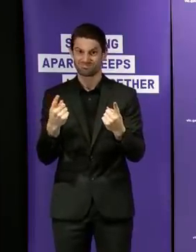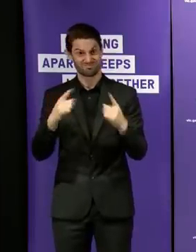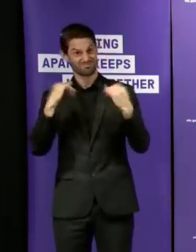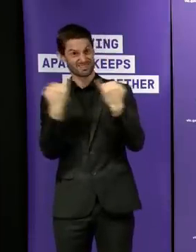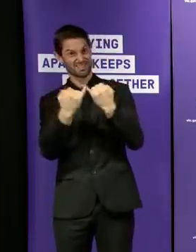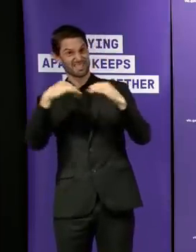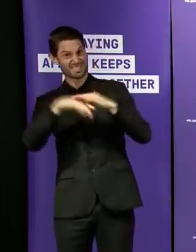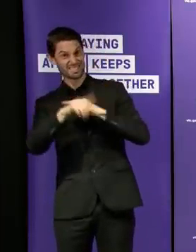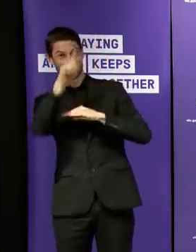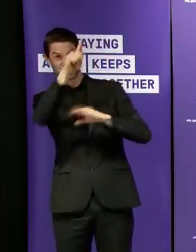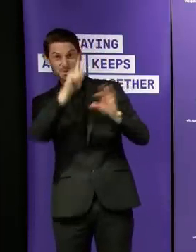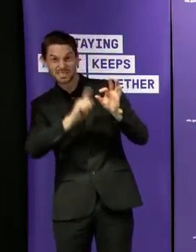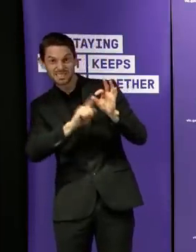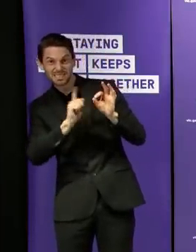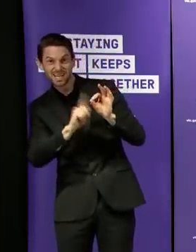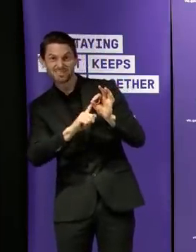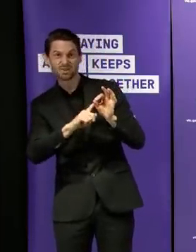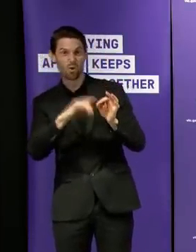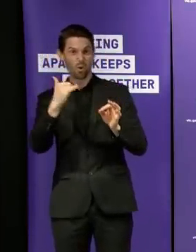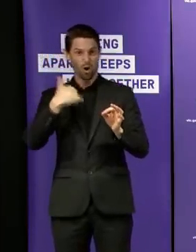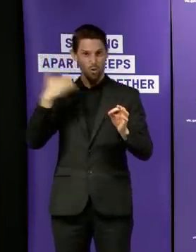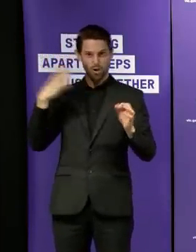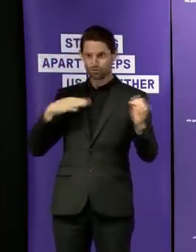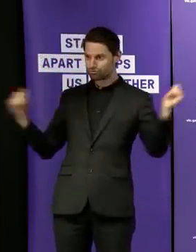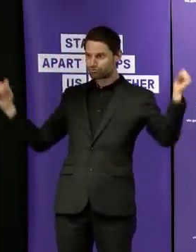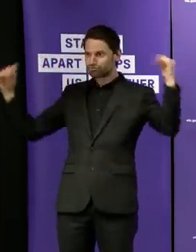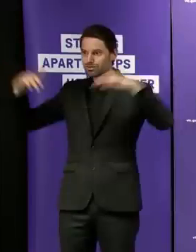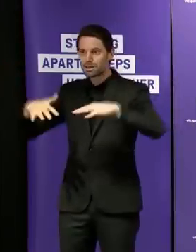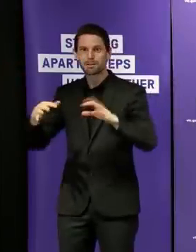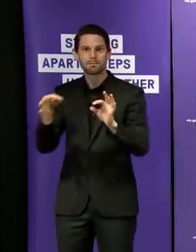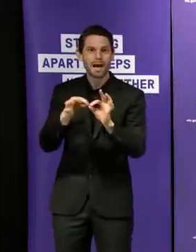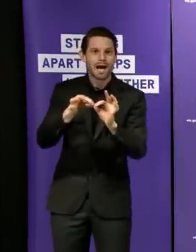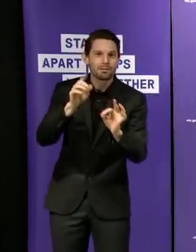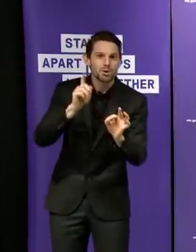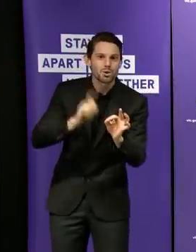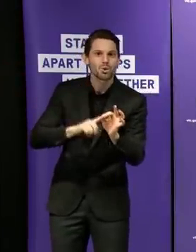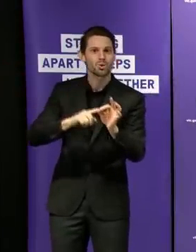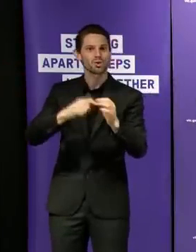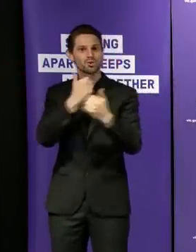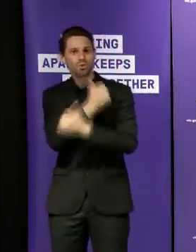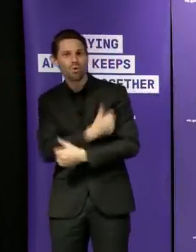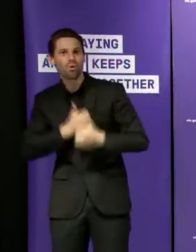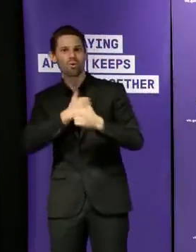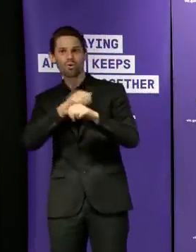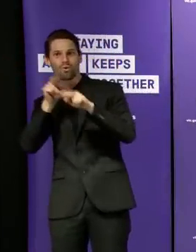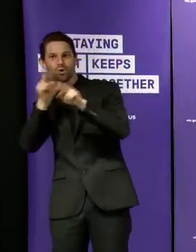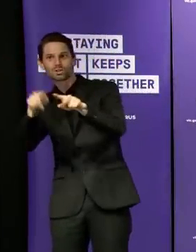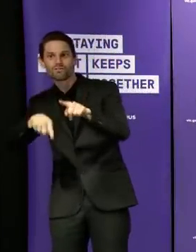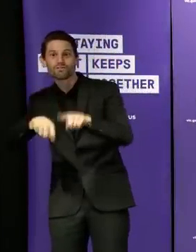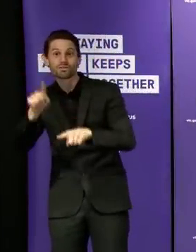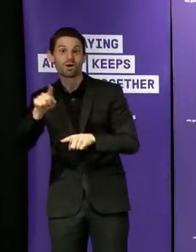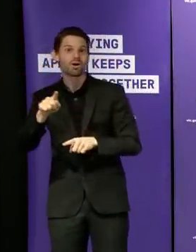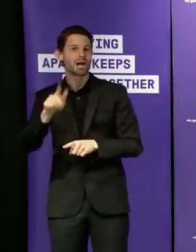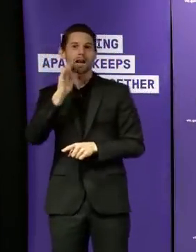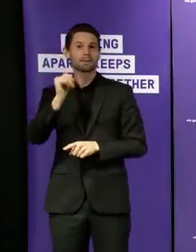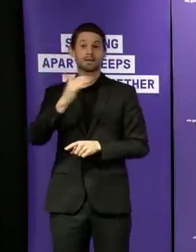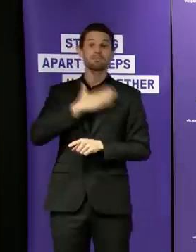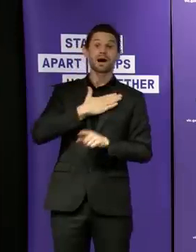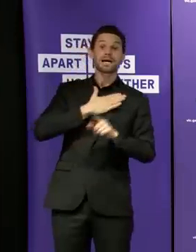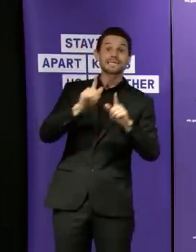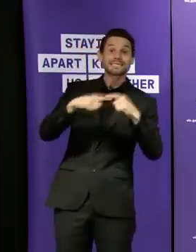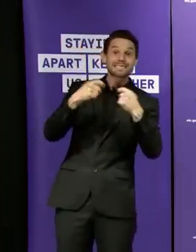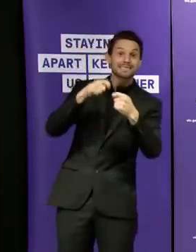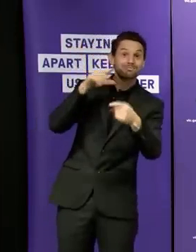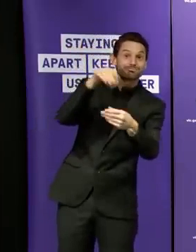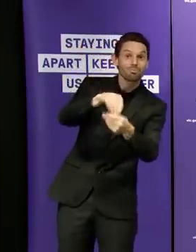know that many people would normally spend time with family and friends to celebrate that day, whether their team's in the grand final or not, that's